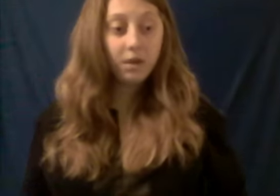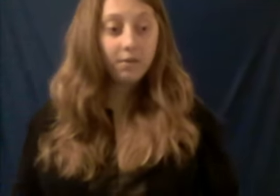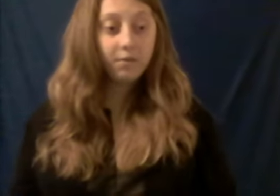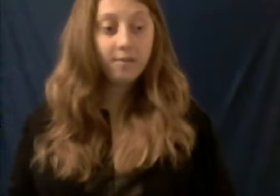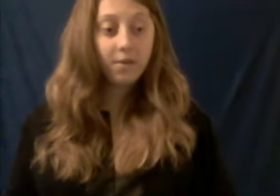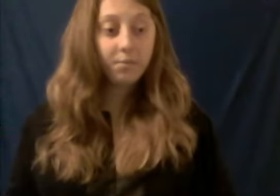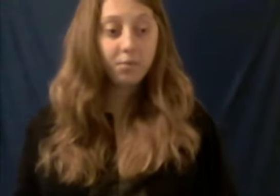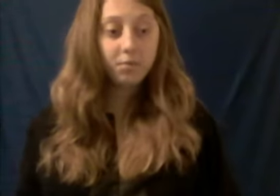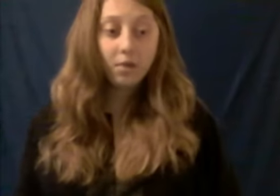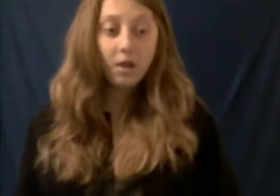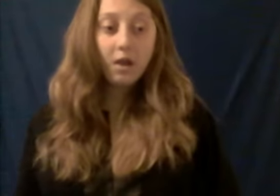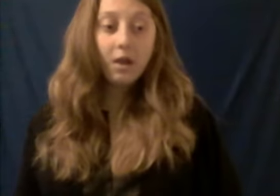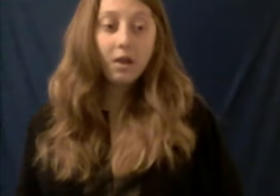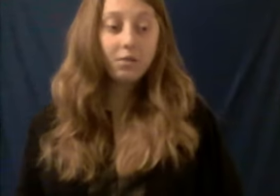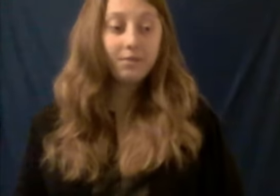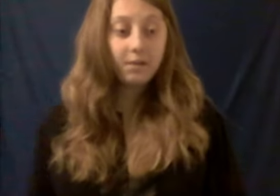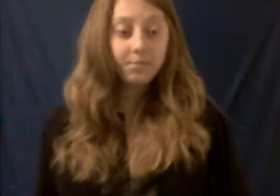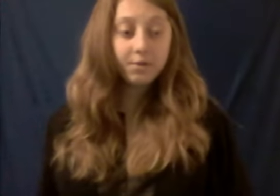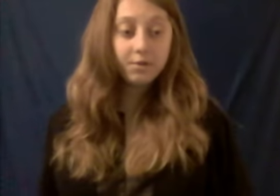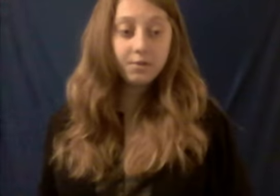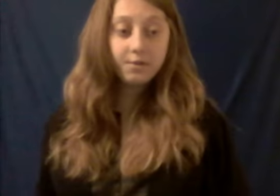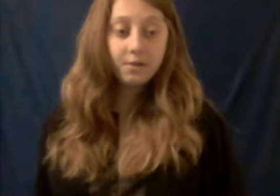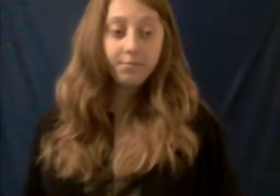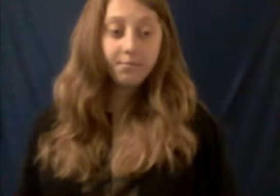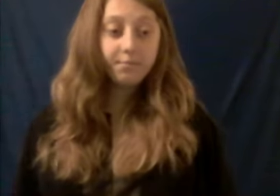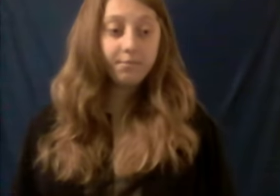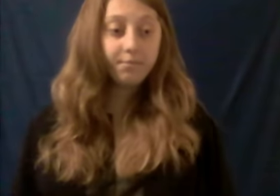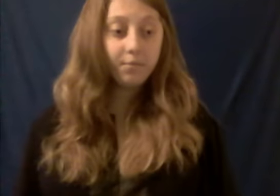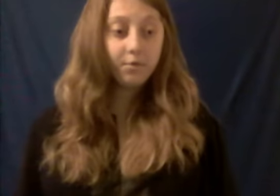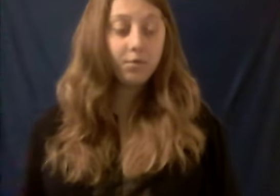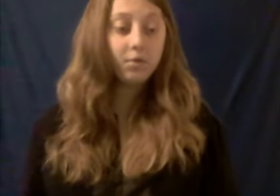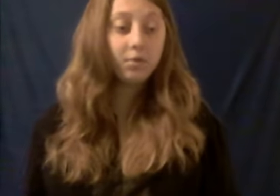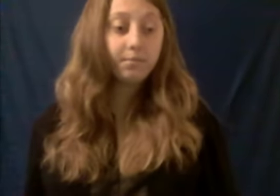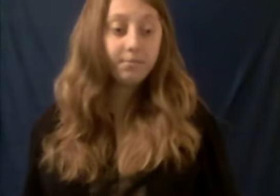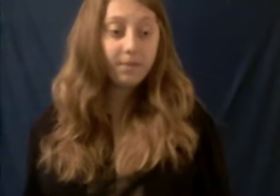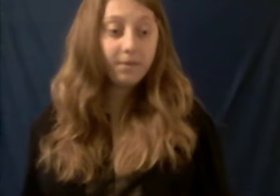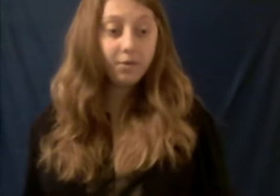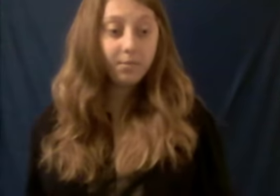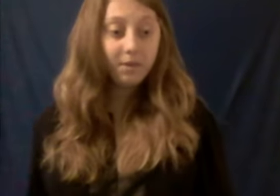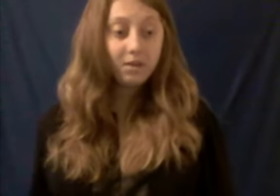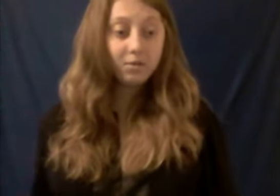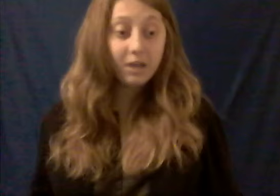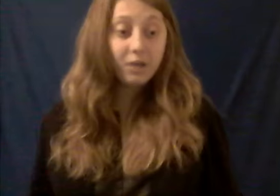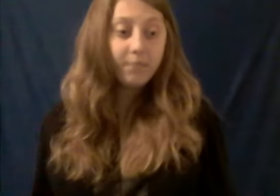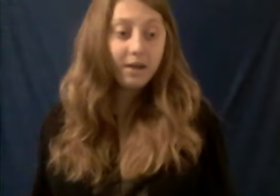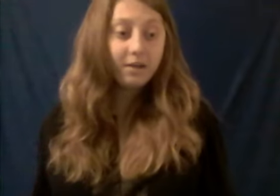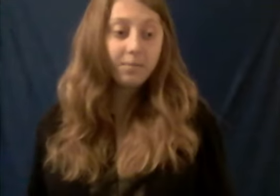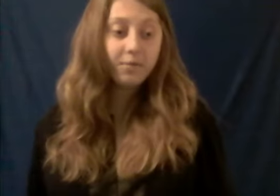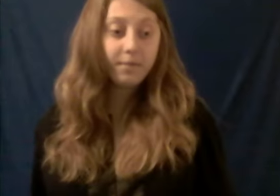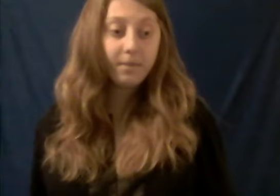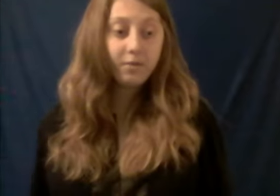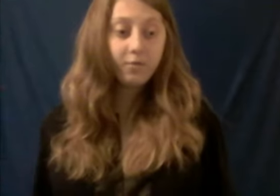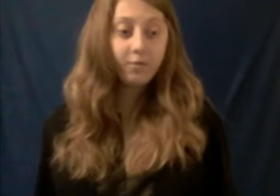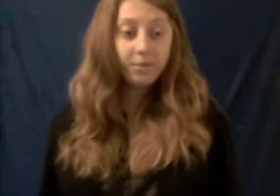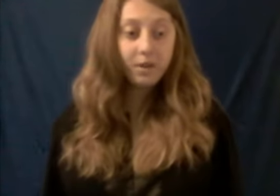Like for example, I know diapers and or baby formula, or can you buy diapers and baby formula,